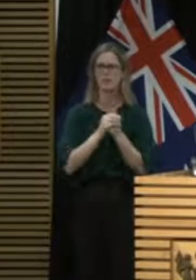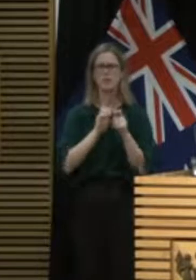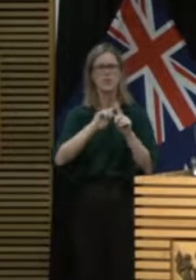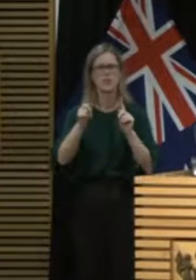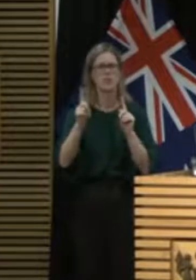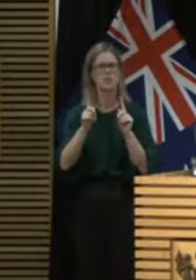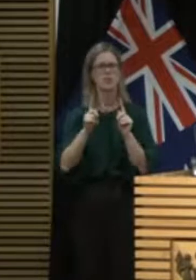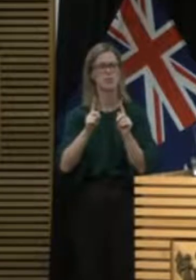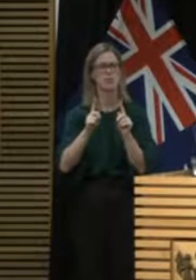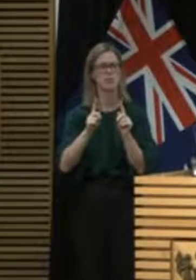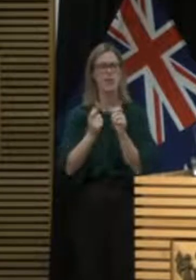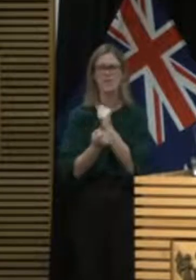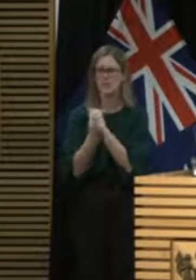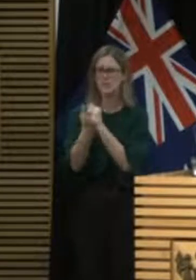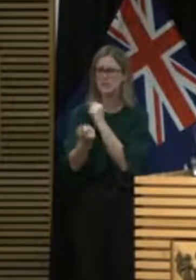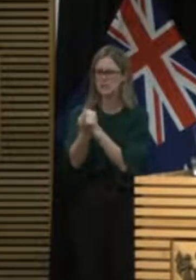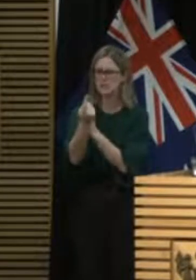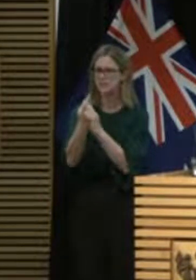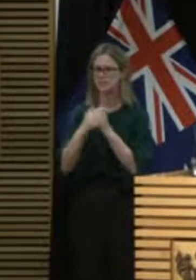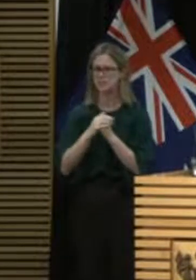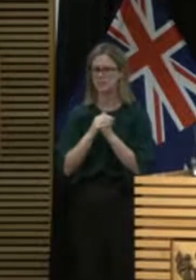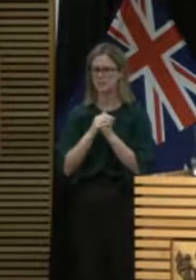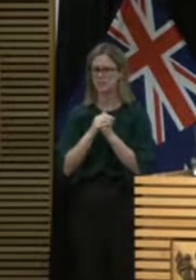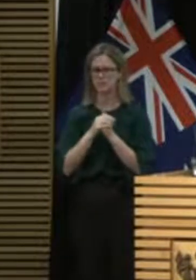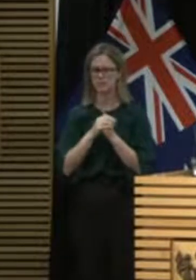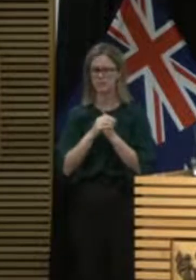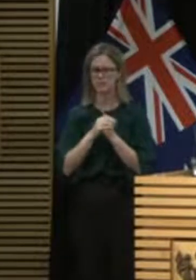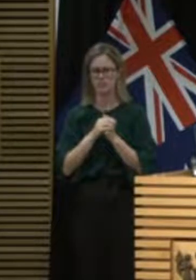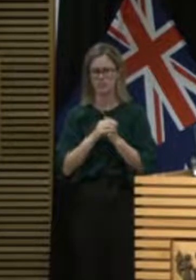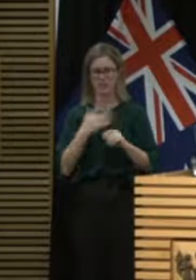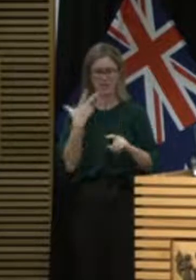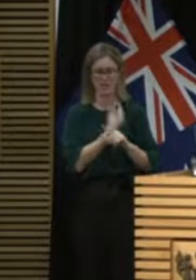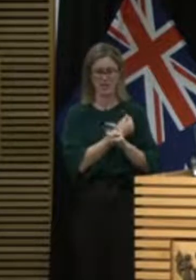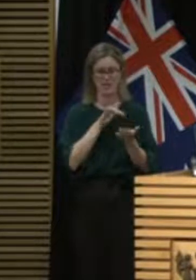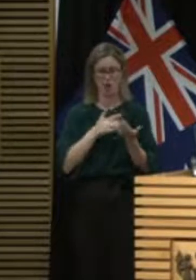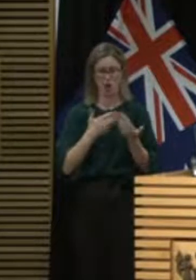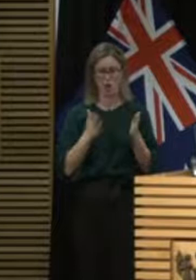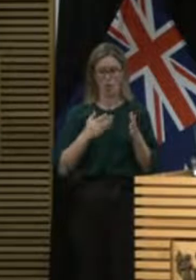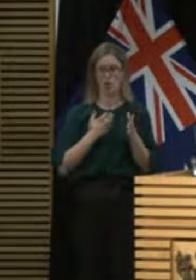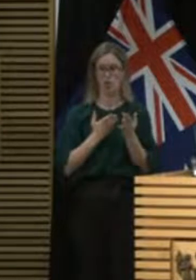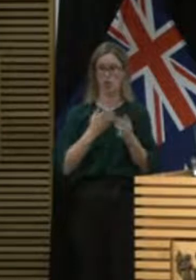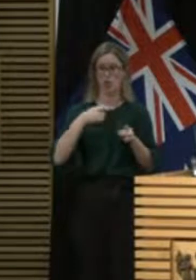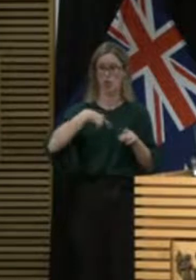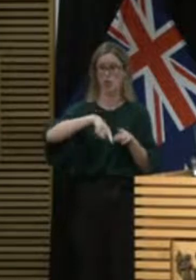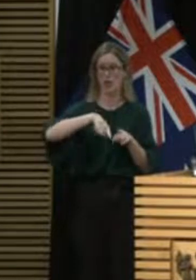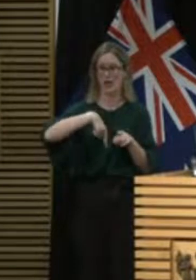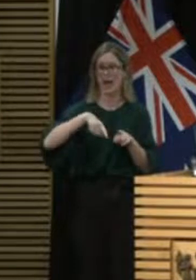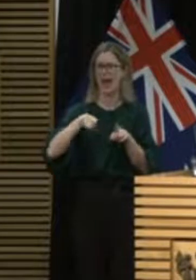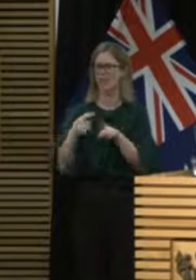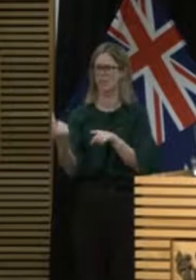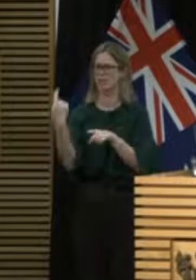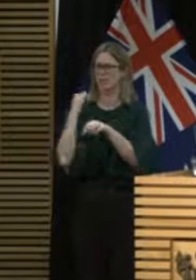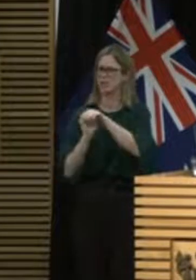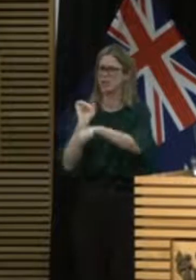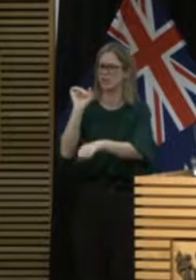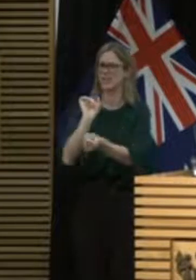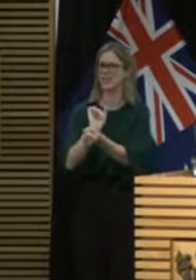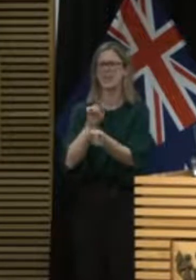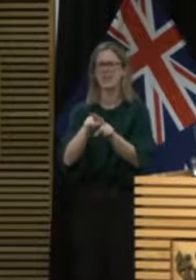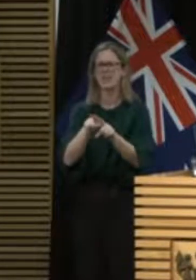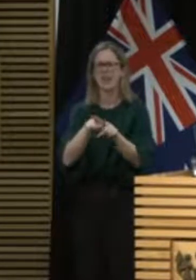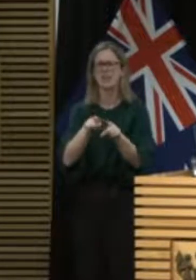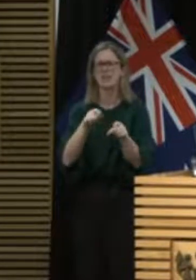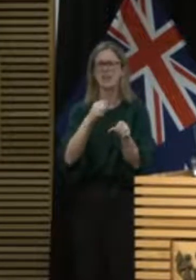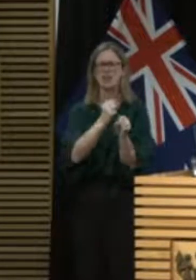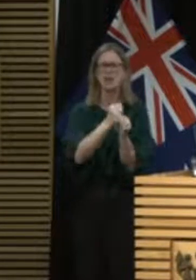initiatives. Most of the vaccination centres open during the week, and they were especially open on Super Saturday, are actually our general practices